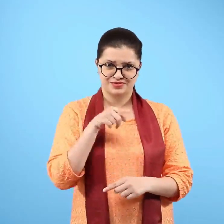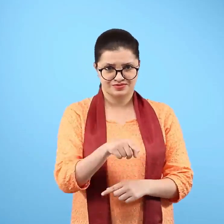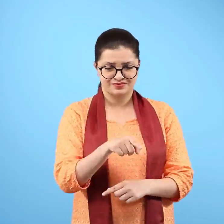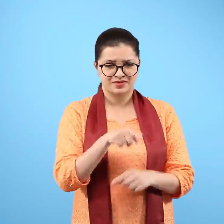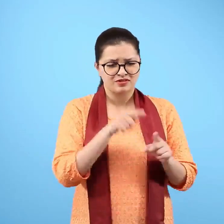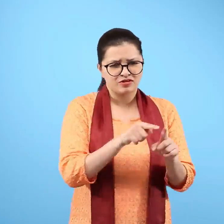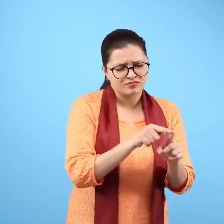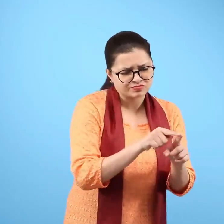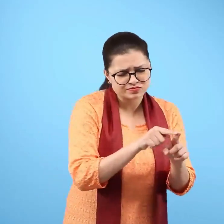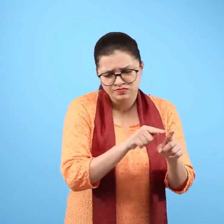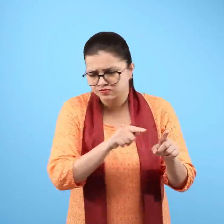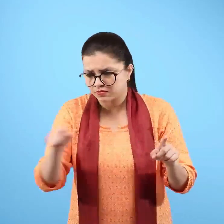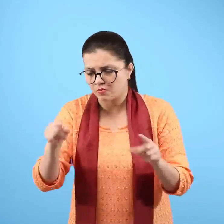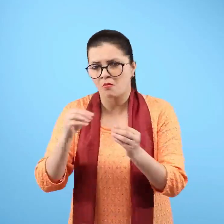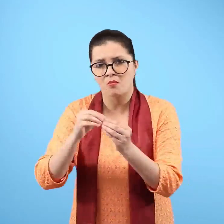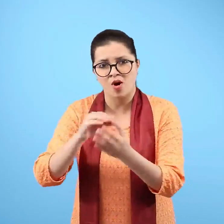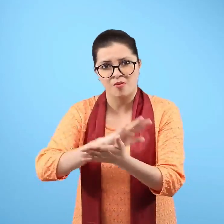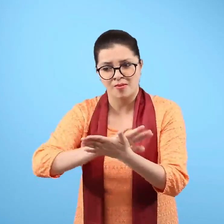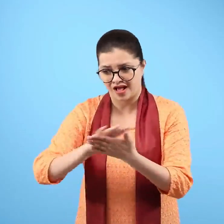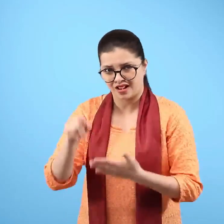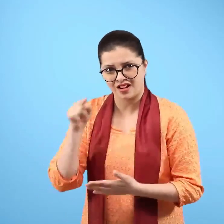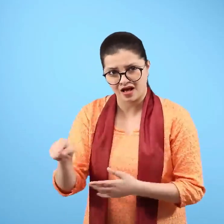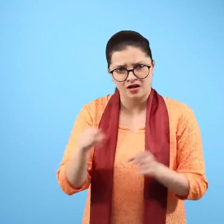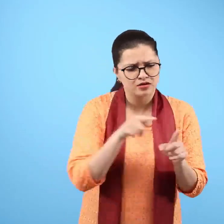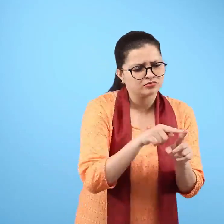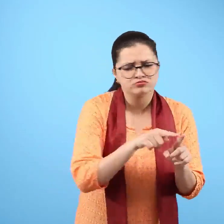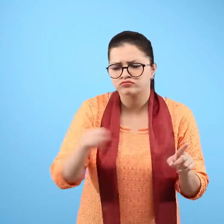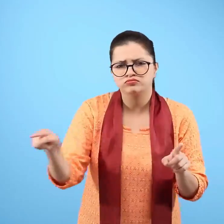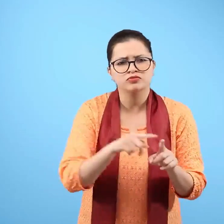Estimate how far is Jaipur from Bhopal.